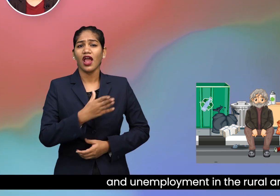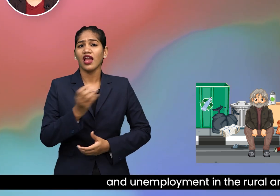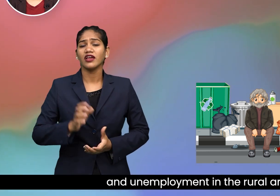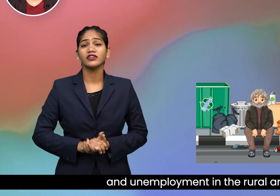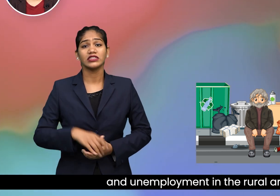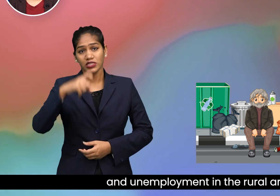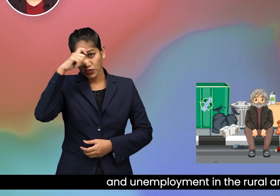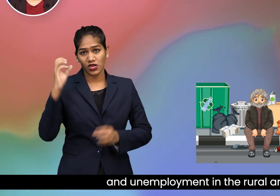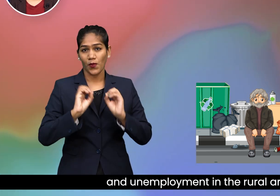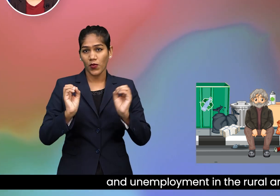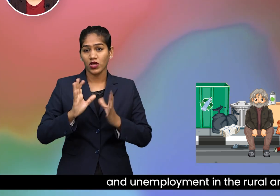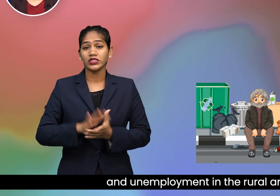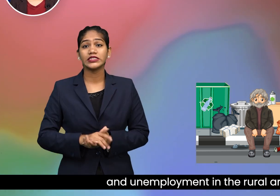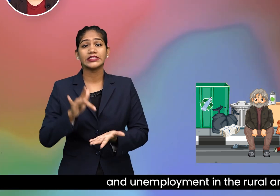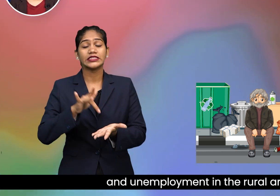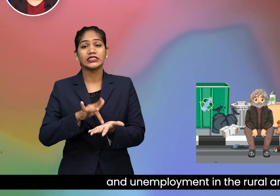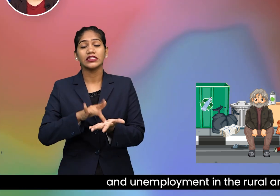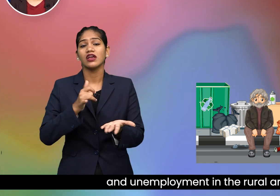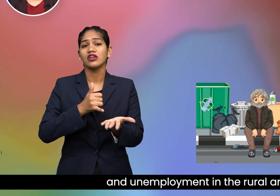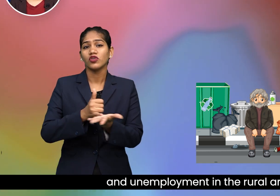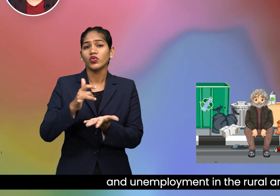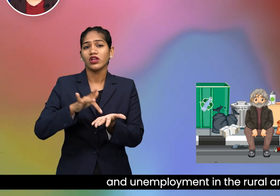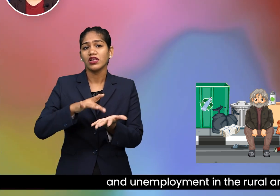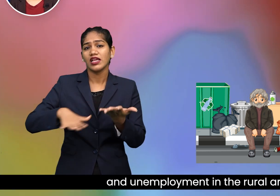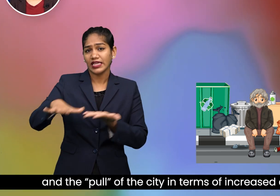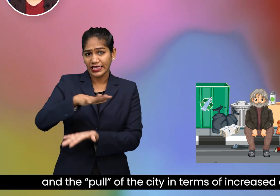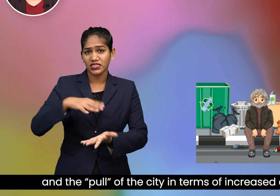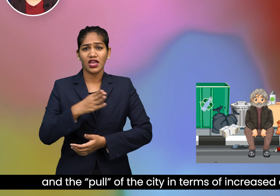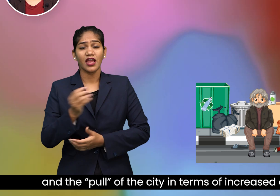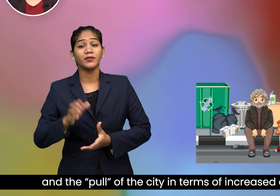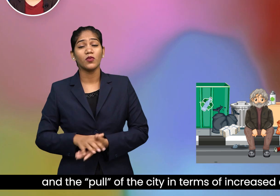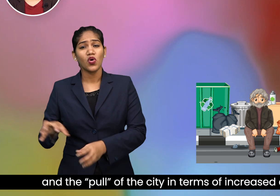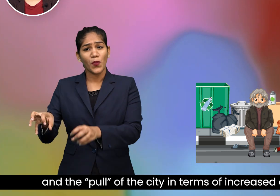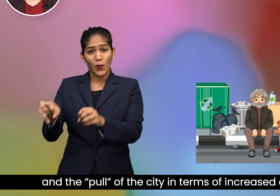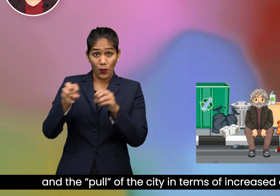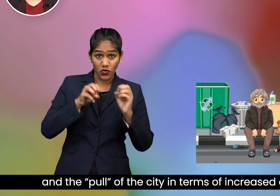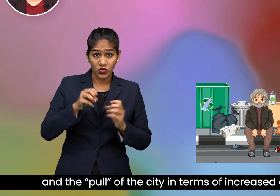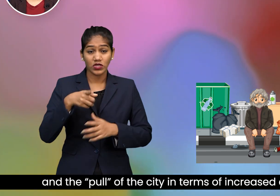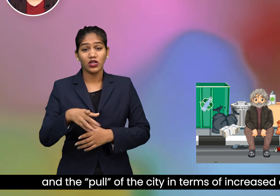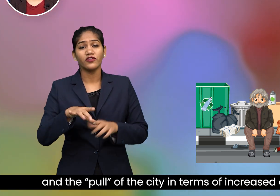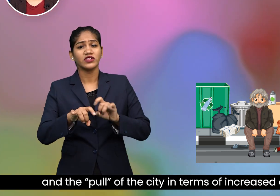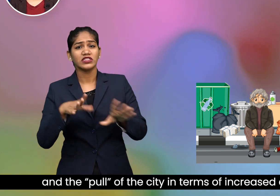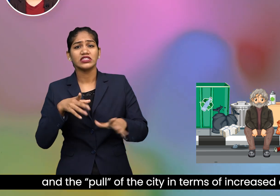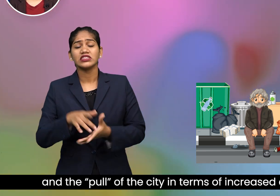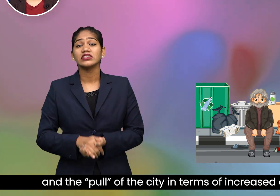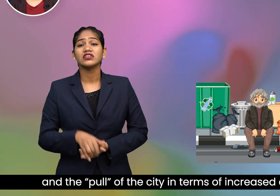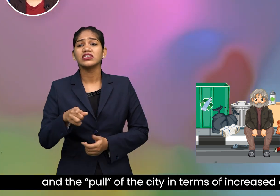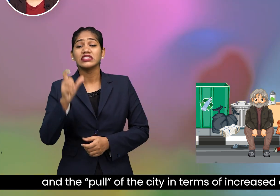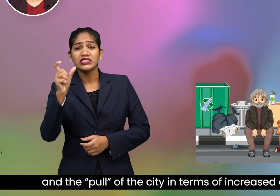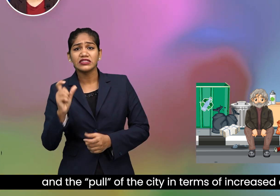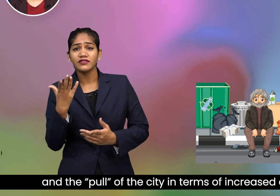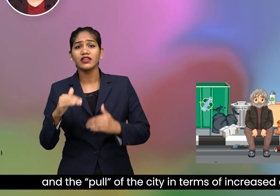and unemployment in the rural areas and the pull of the city in terms